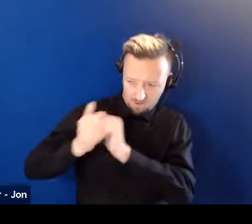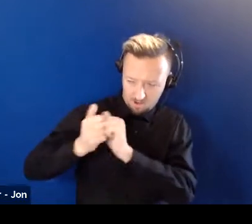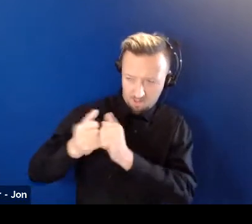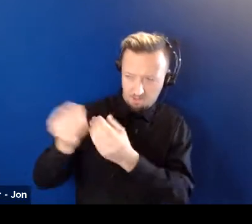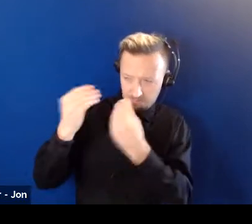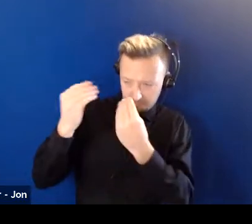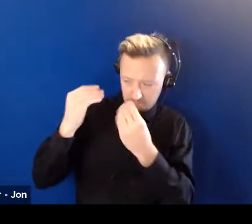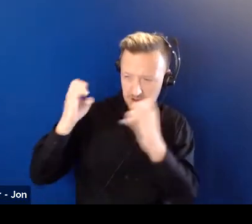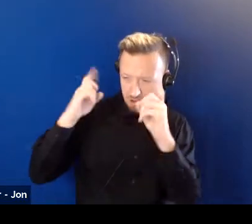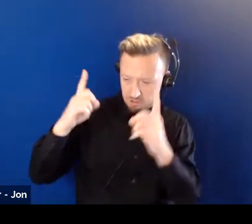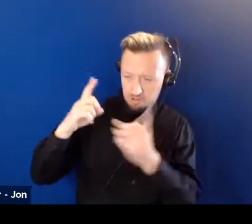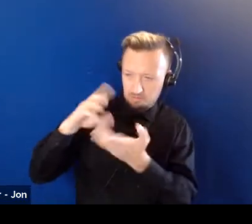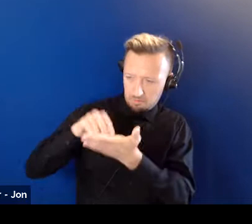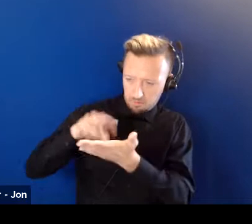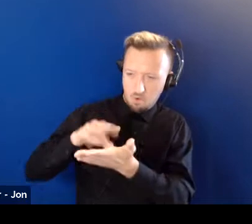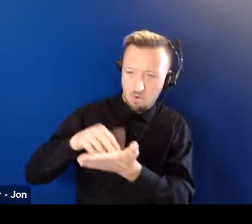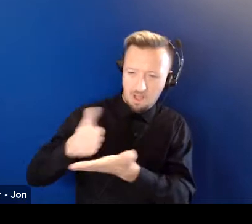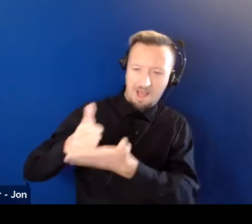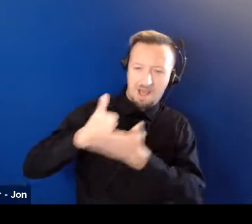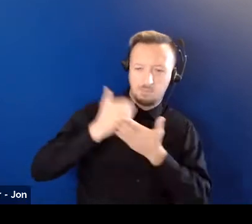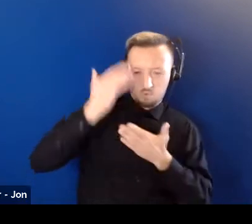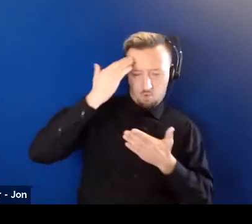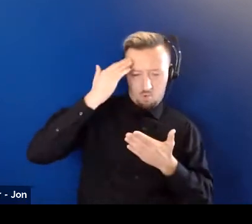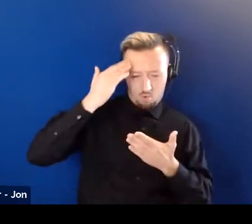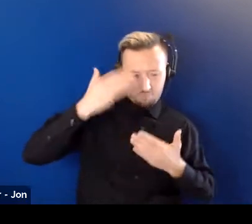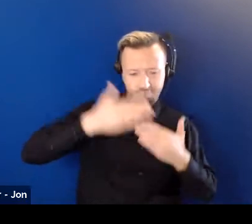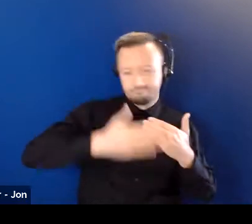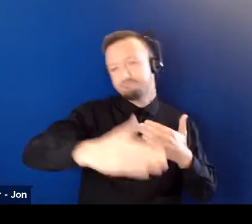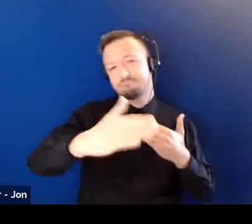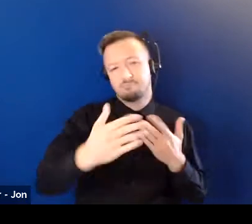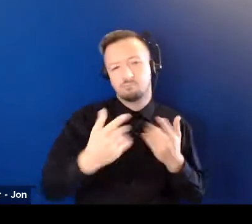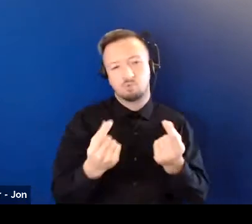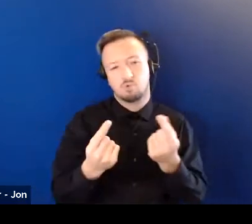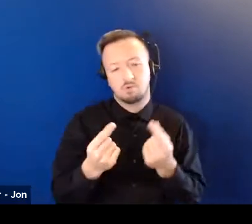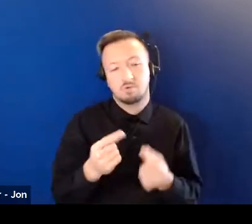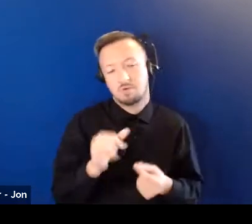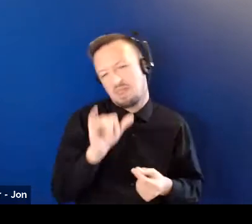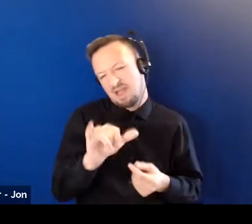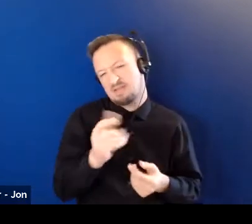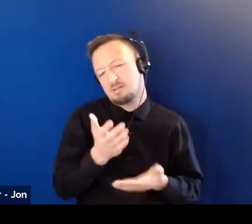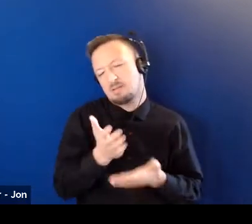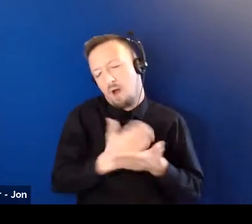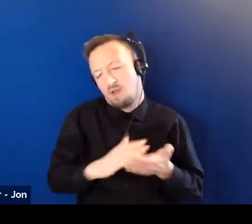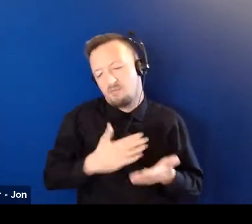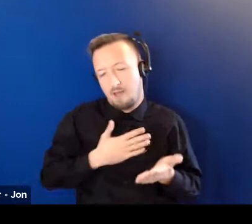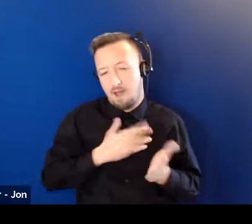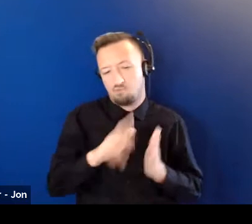informed in how to move forward. So that's just some of the roles and some of the things that I